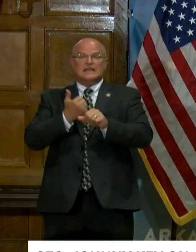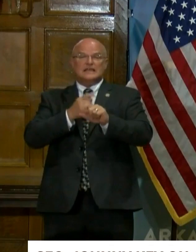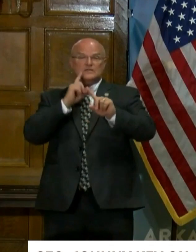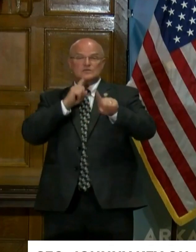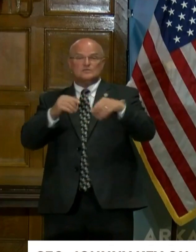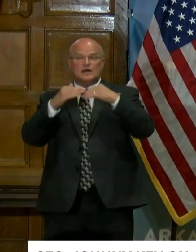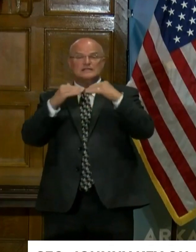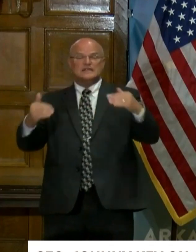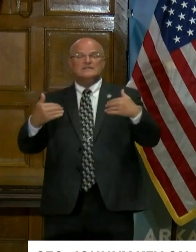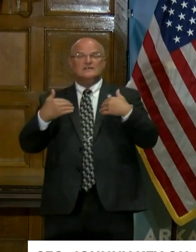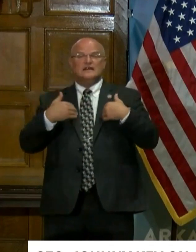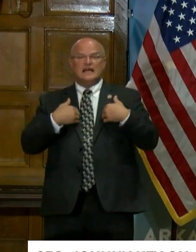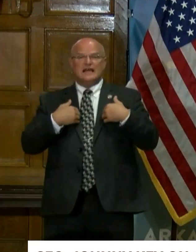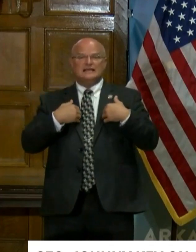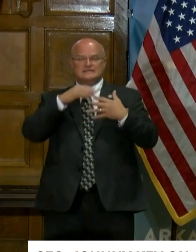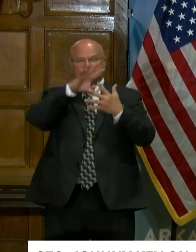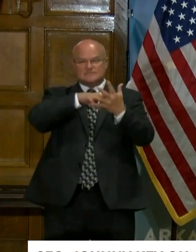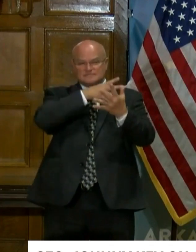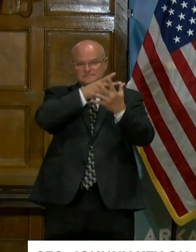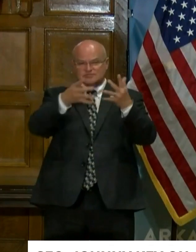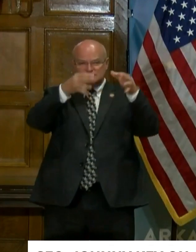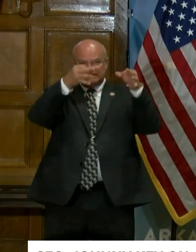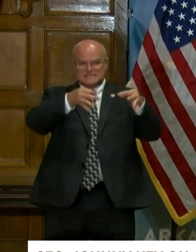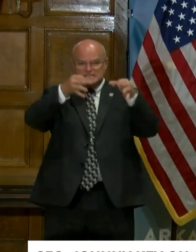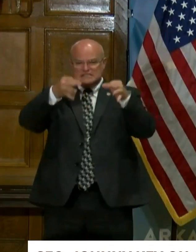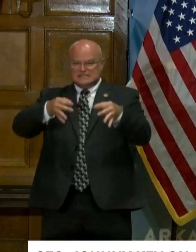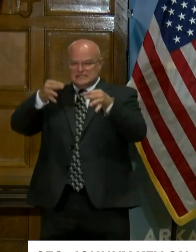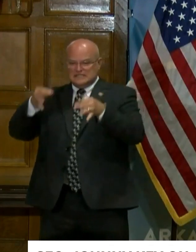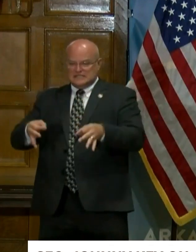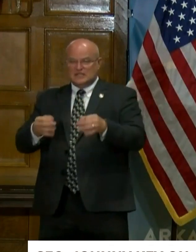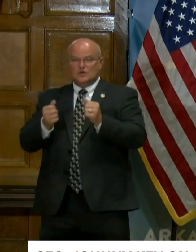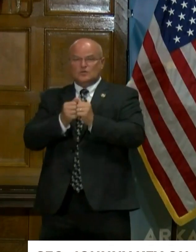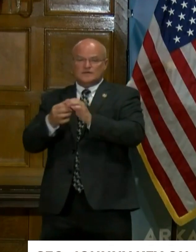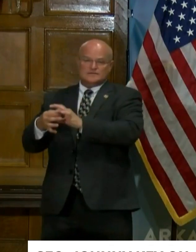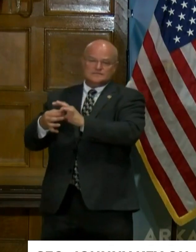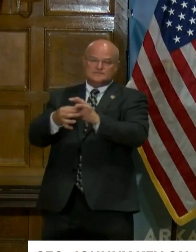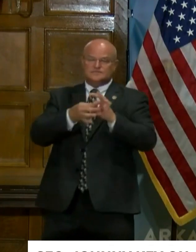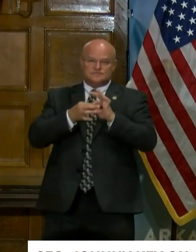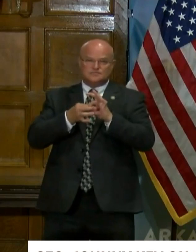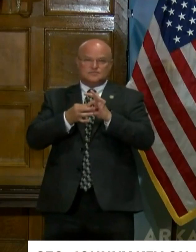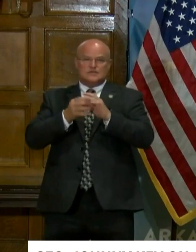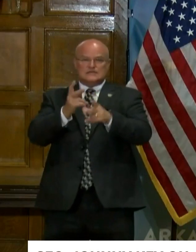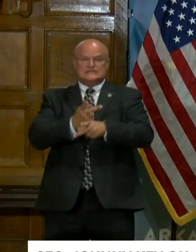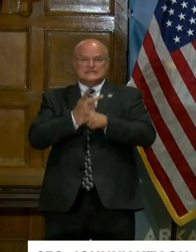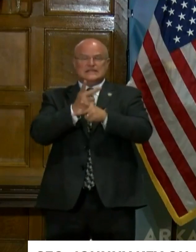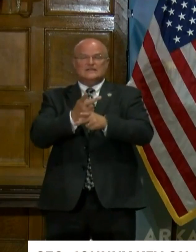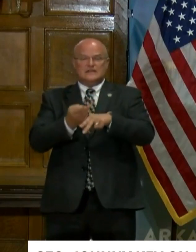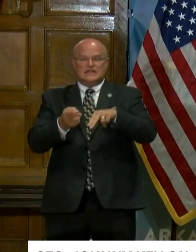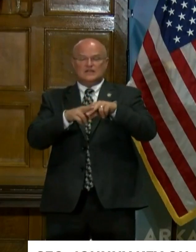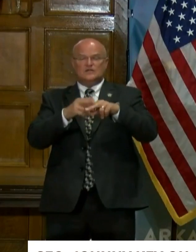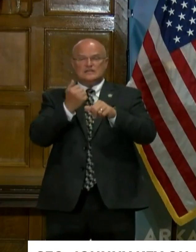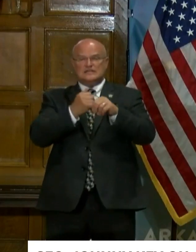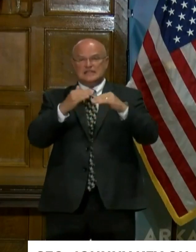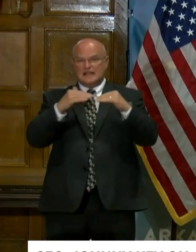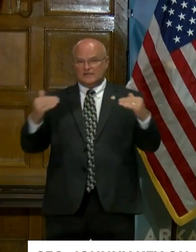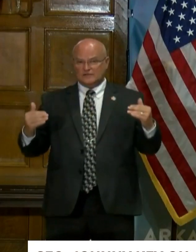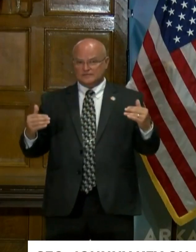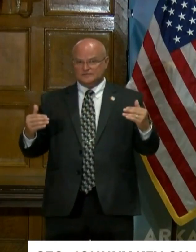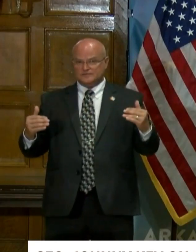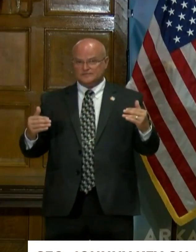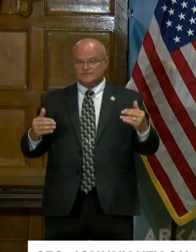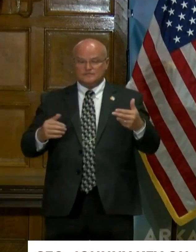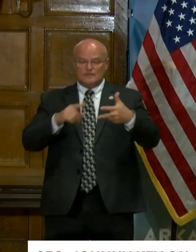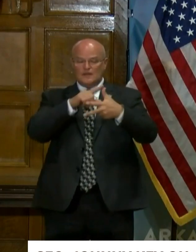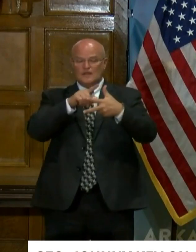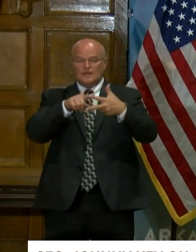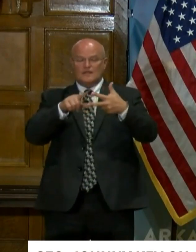level contains a matrix of operational decision points with the associated precautions and actions increasing at each level. The